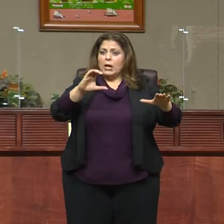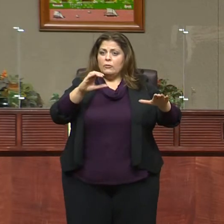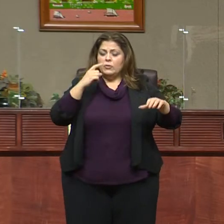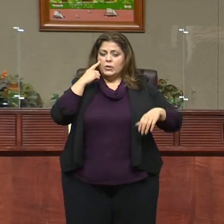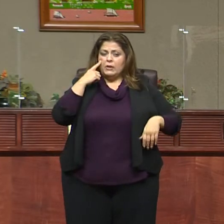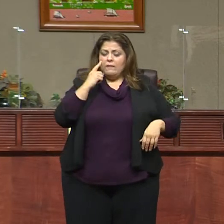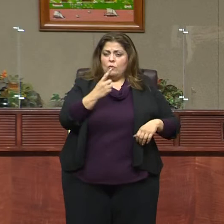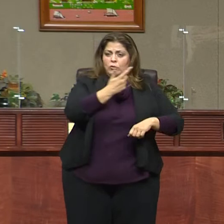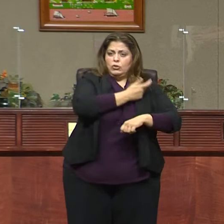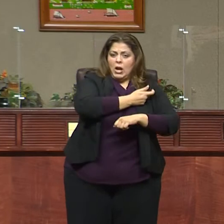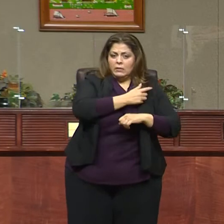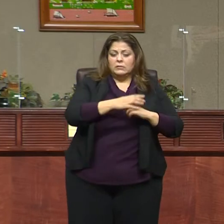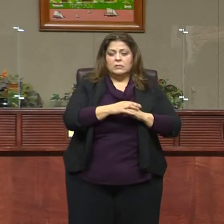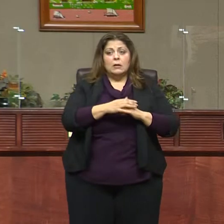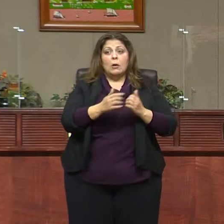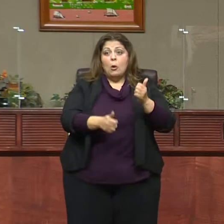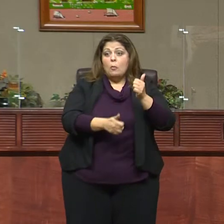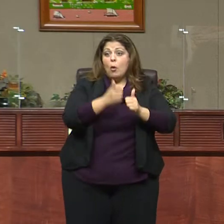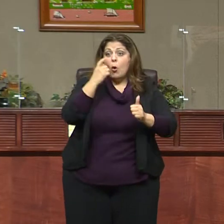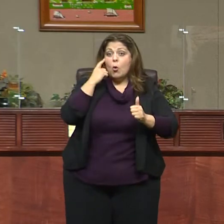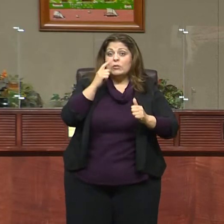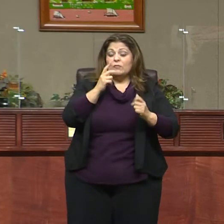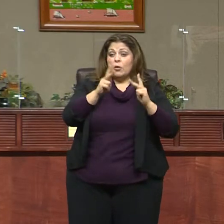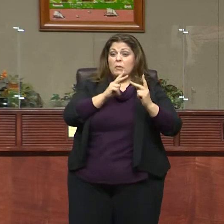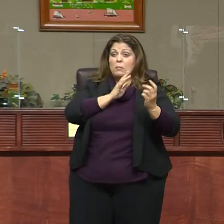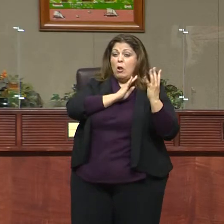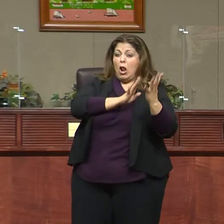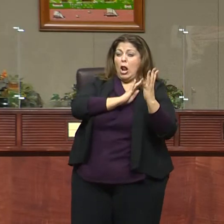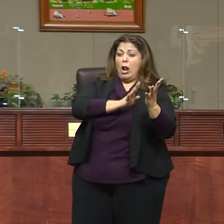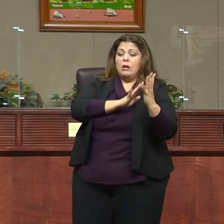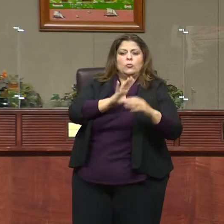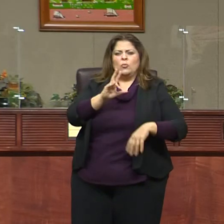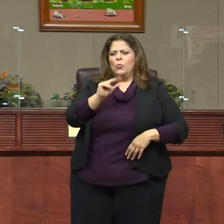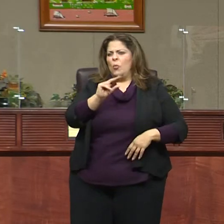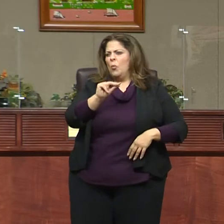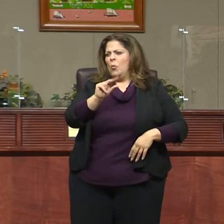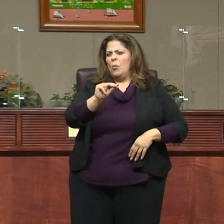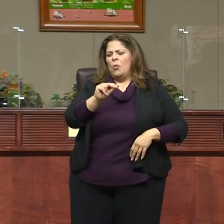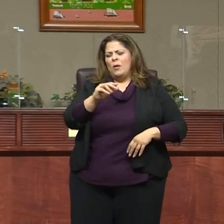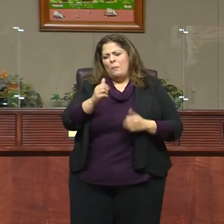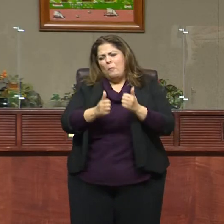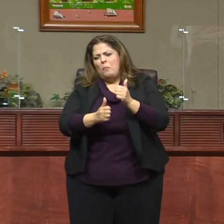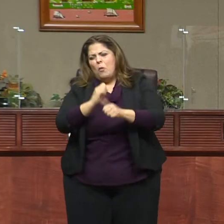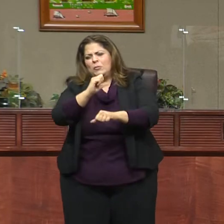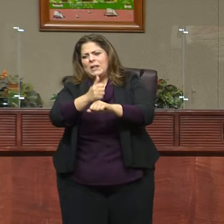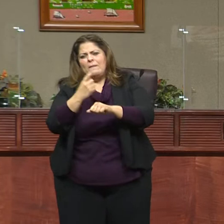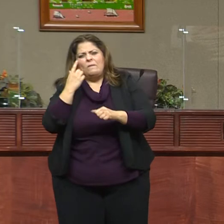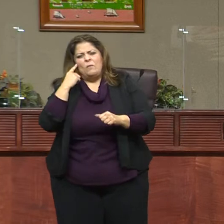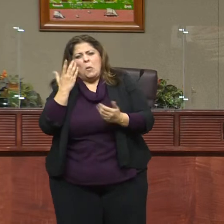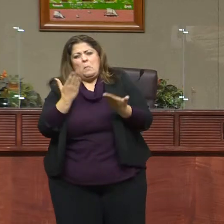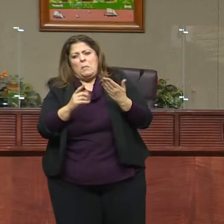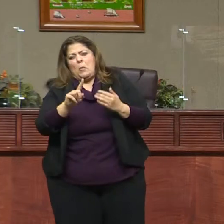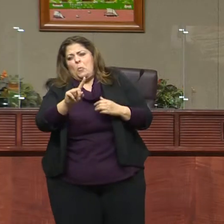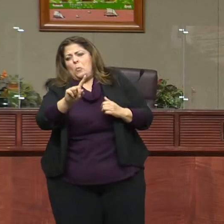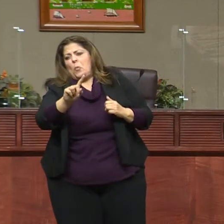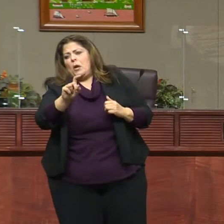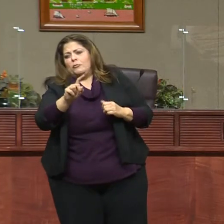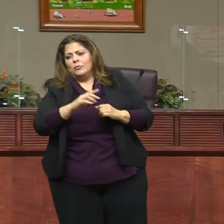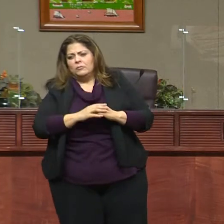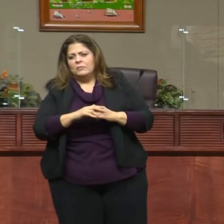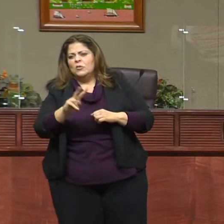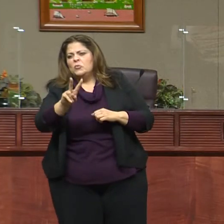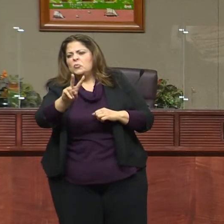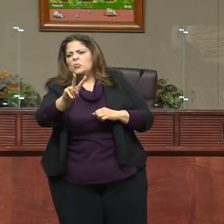high volume. They're only designed to do 100 or 200 a day, if that.